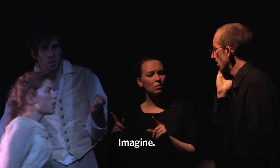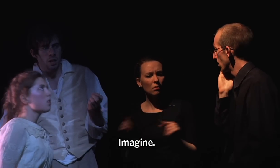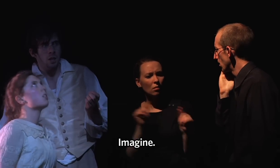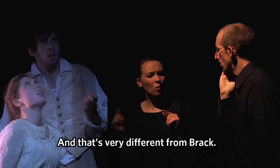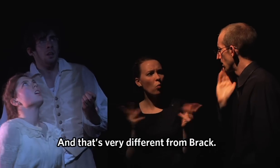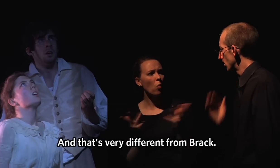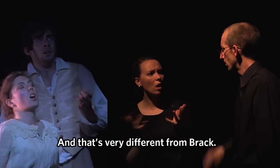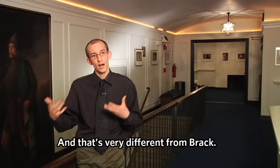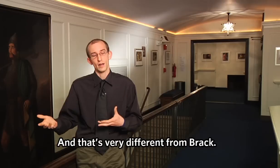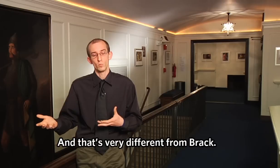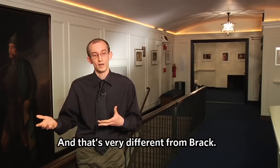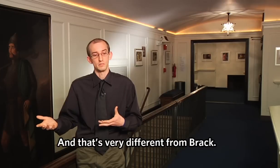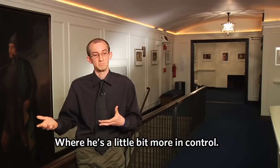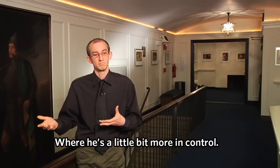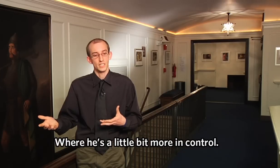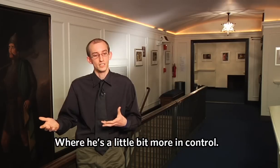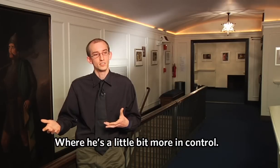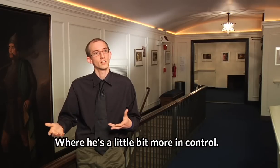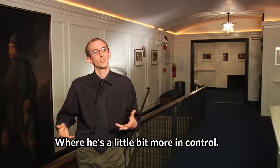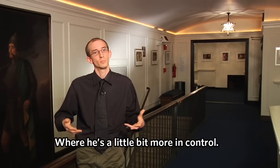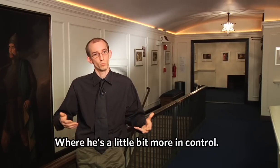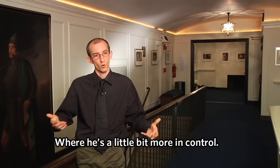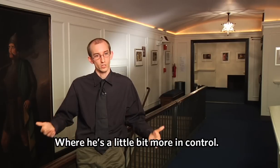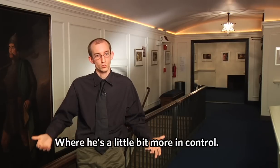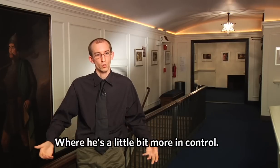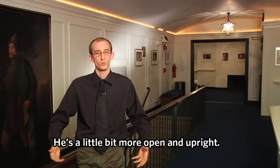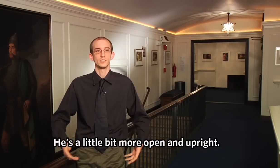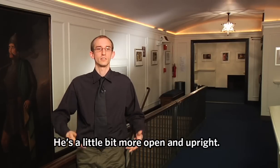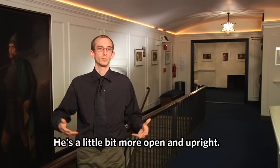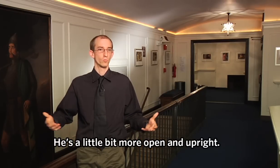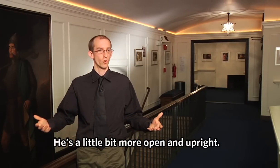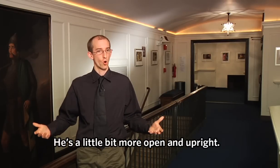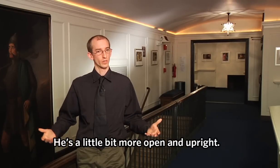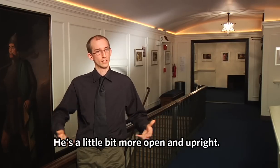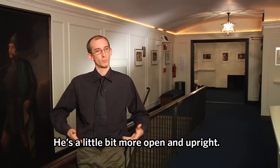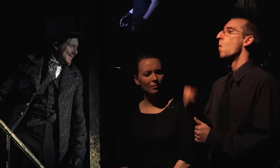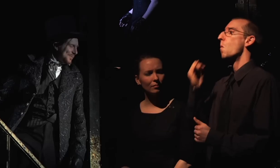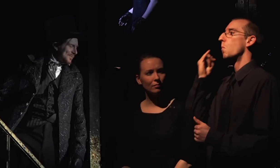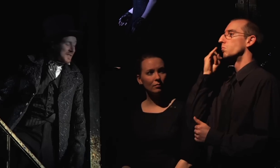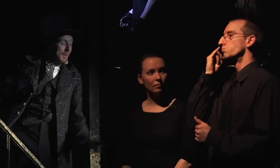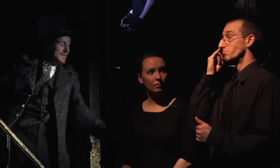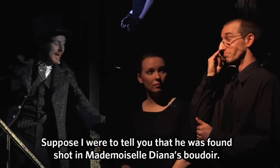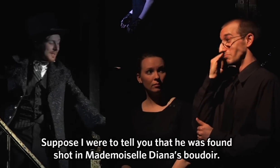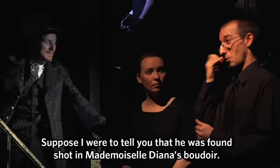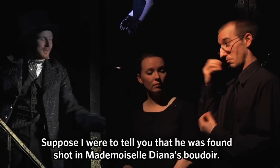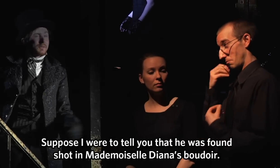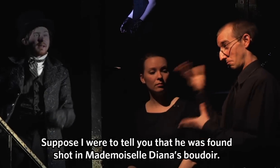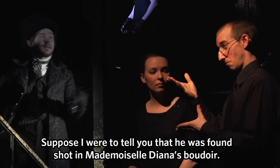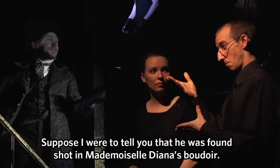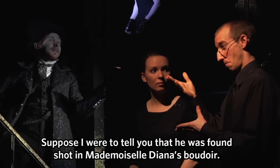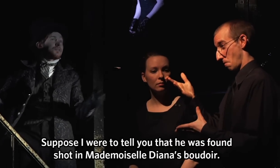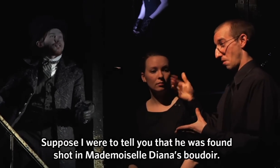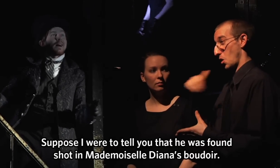And that's very different from Brack, where he's a little bit more in control, he's a little bit more open and upright. Suppose I were to tell